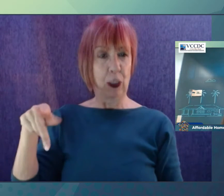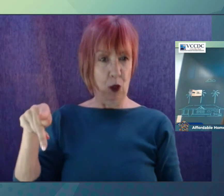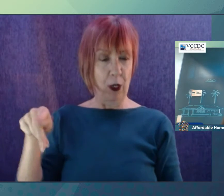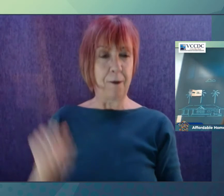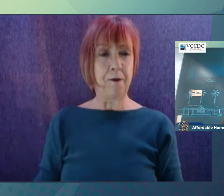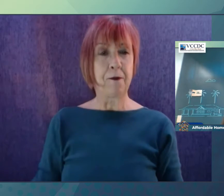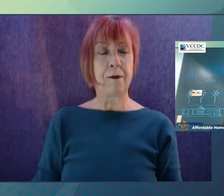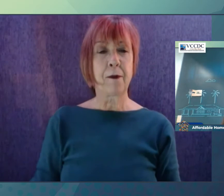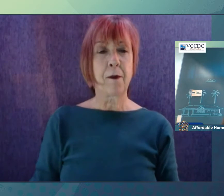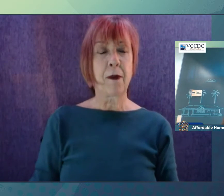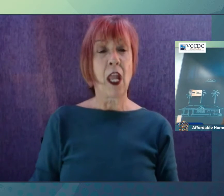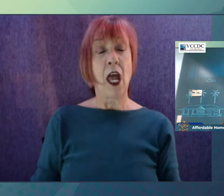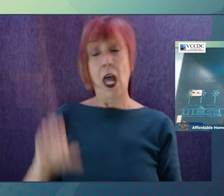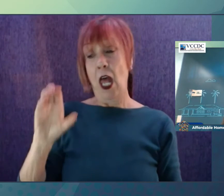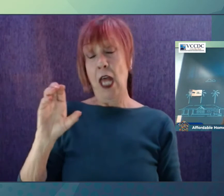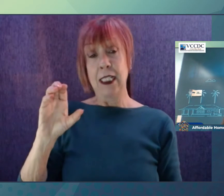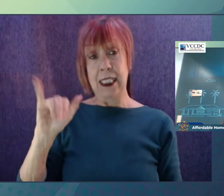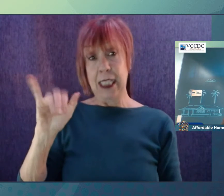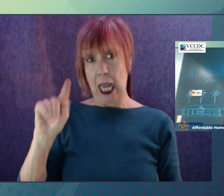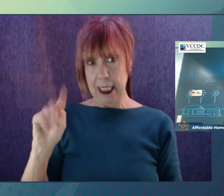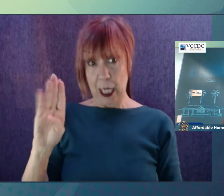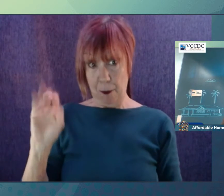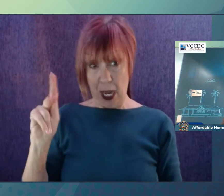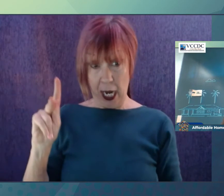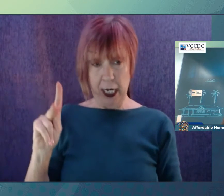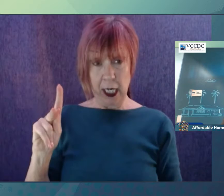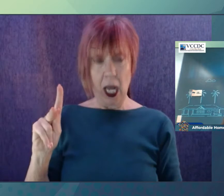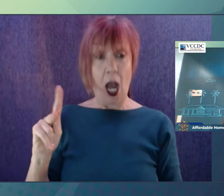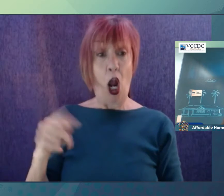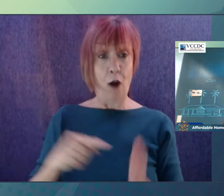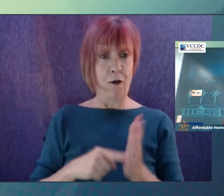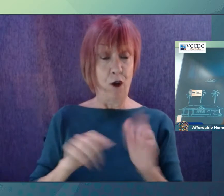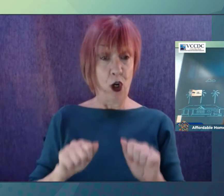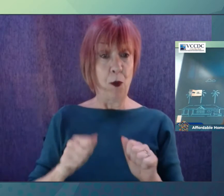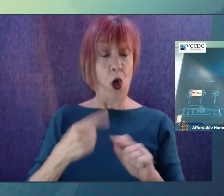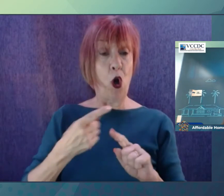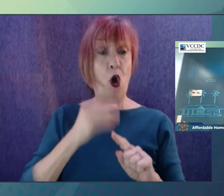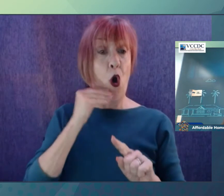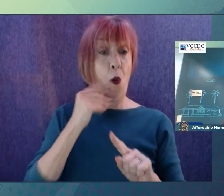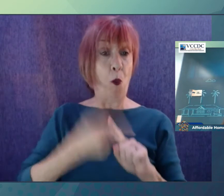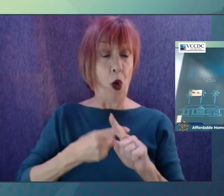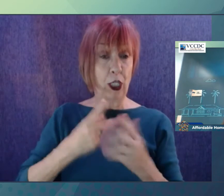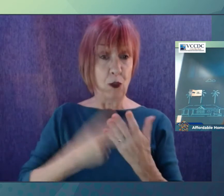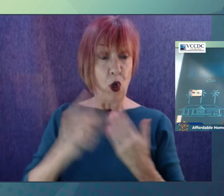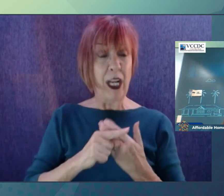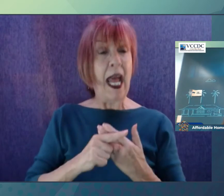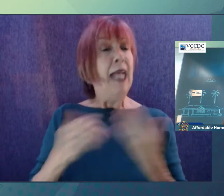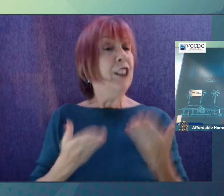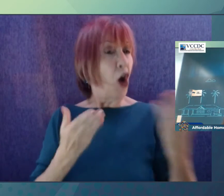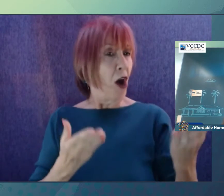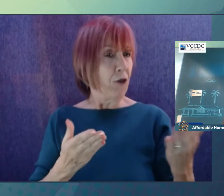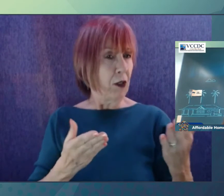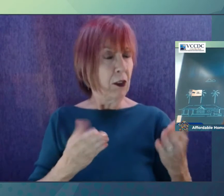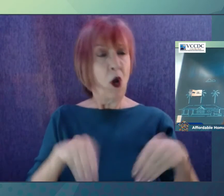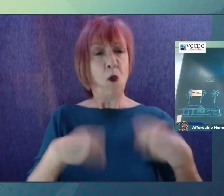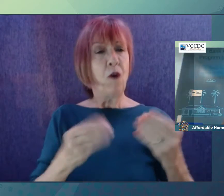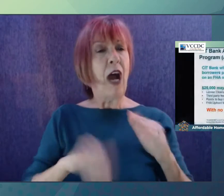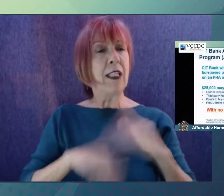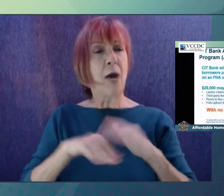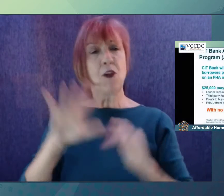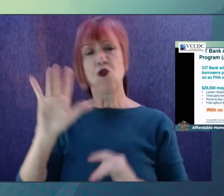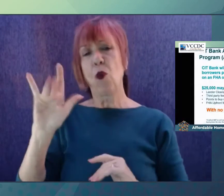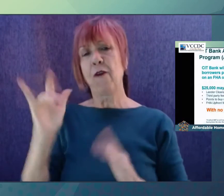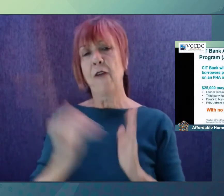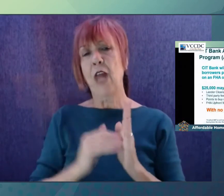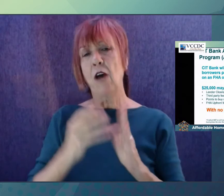So CIT Bank's Affordable Home Mortgage Program is an offer that provides up to $25,000 to help borrowers